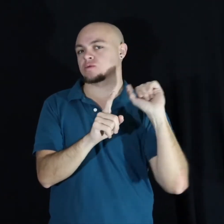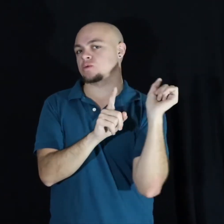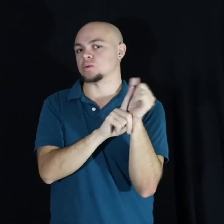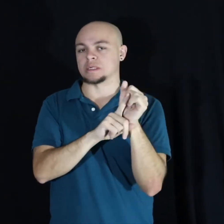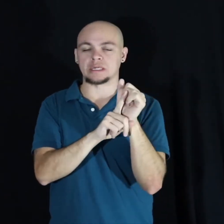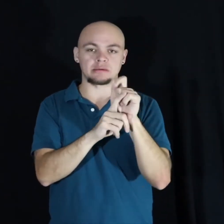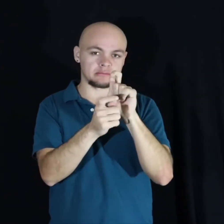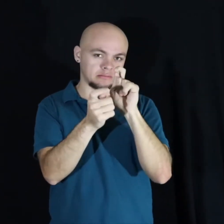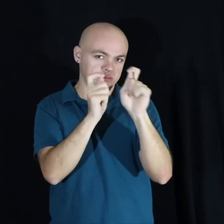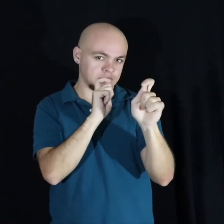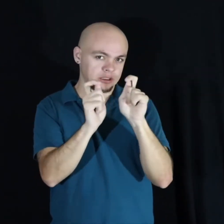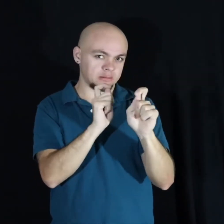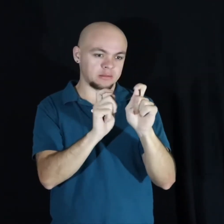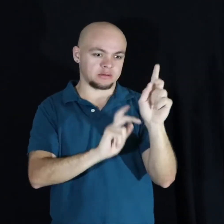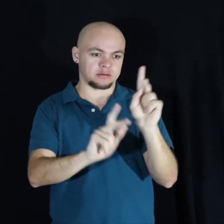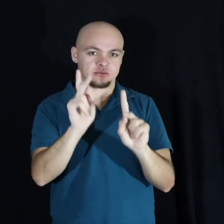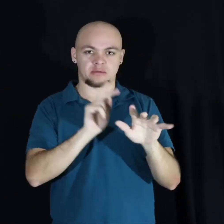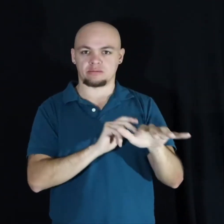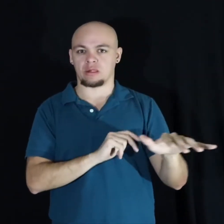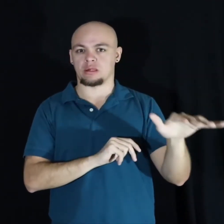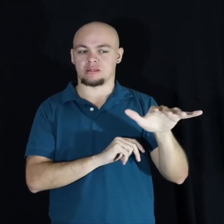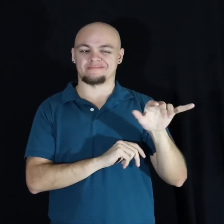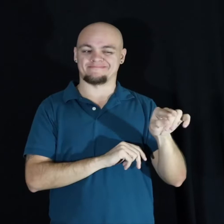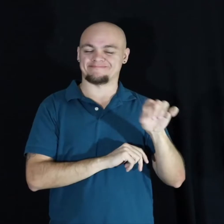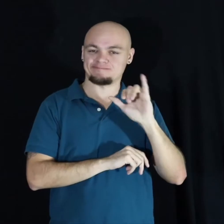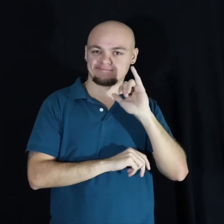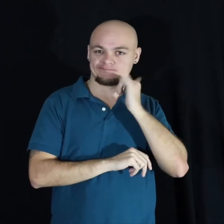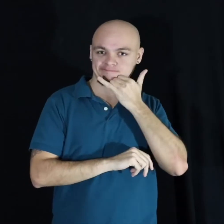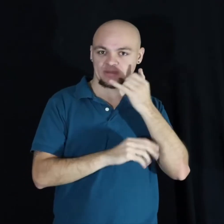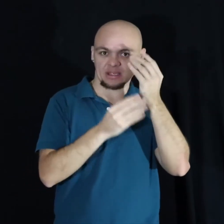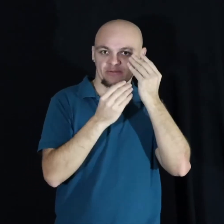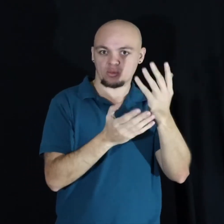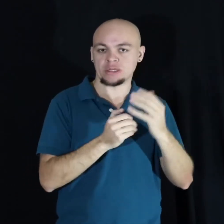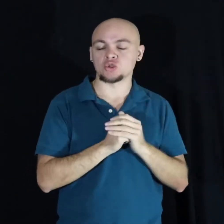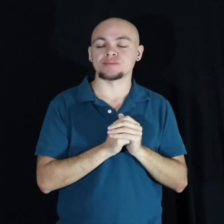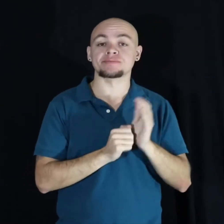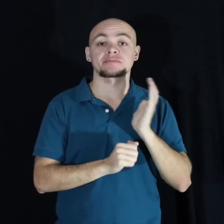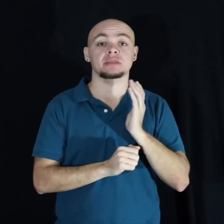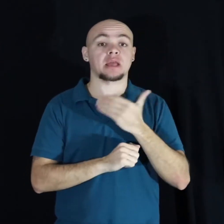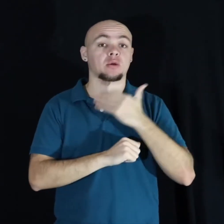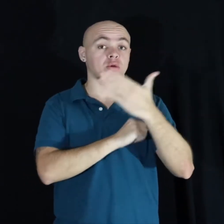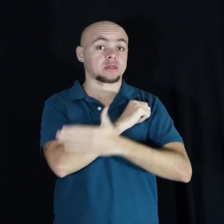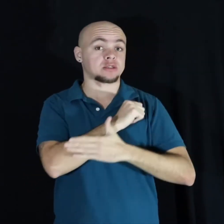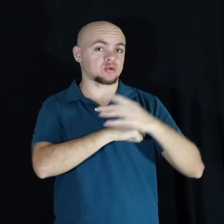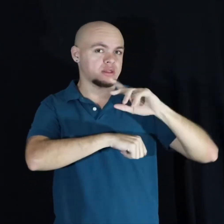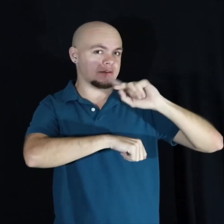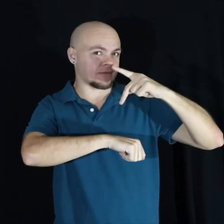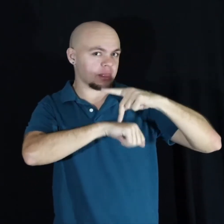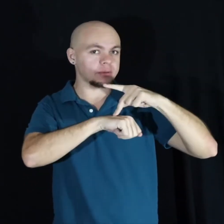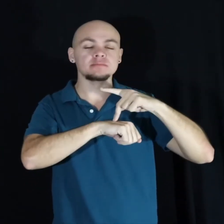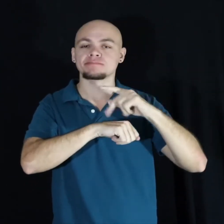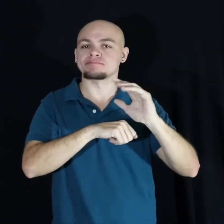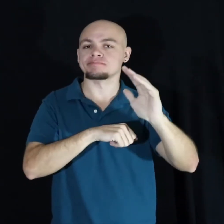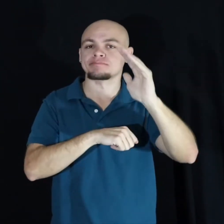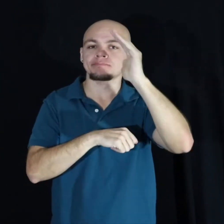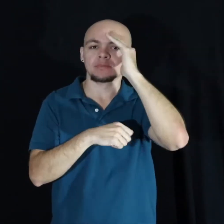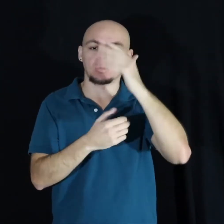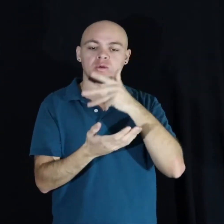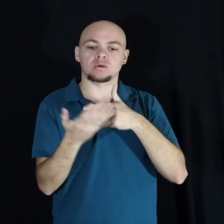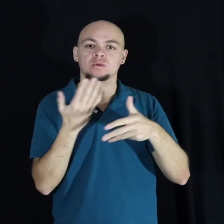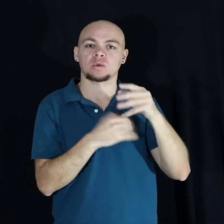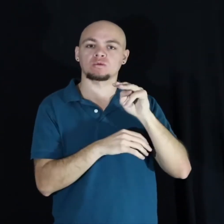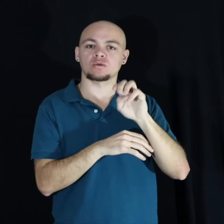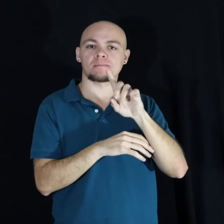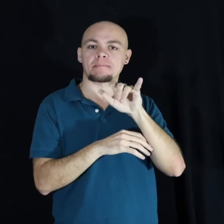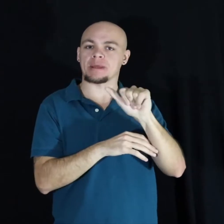and manipulating other people. Our country, the Philippines, which is known as the social media capital